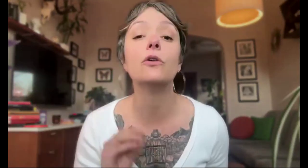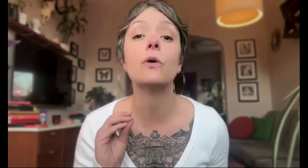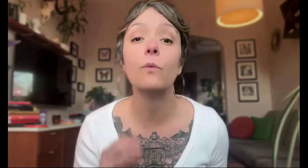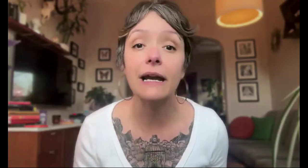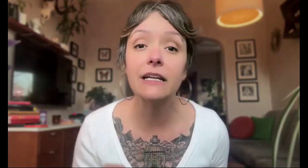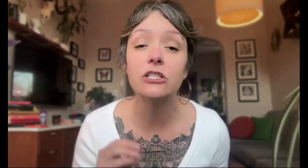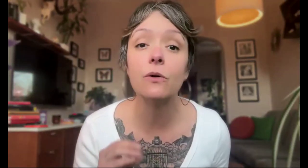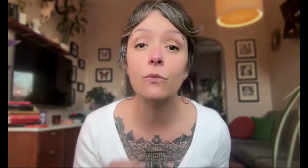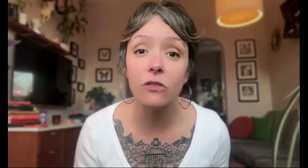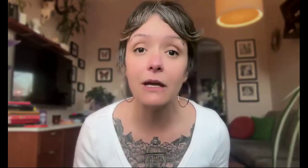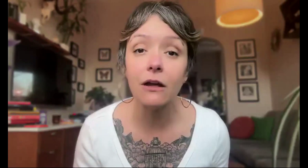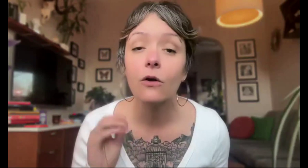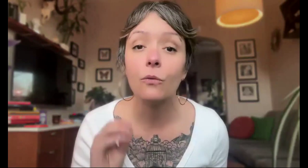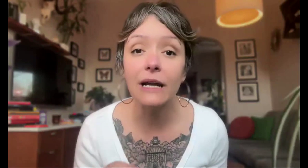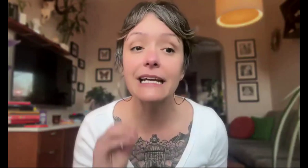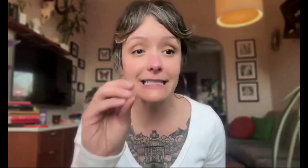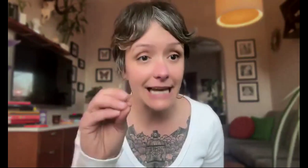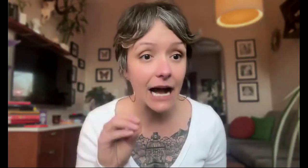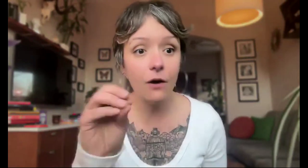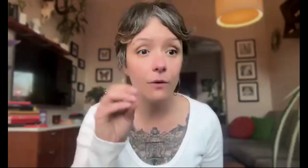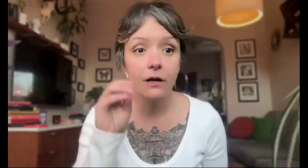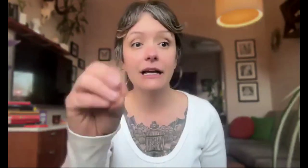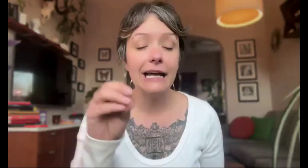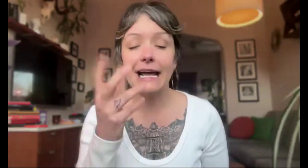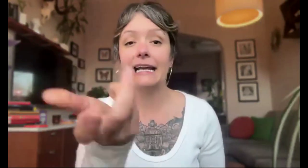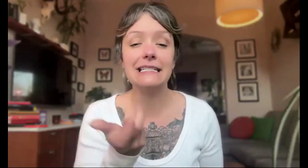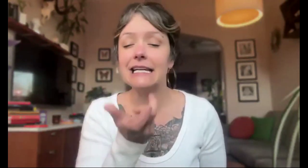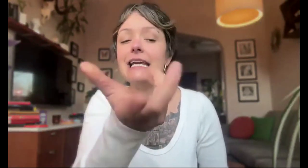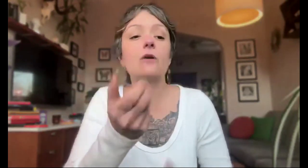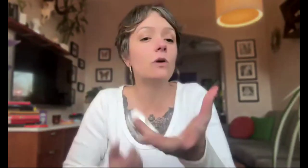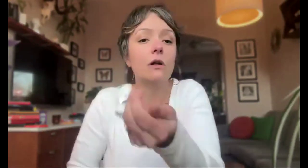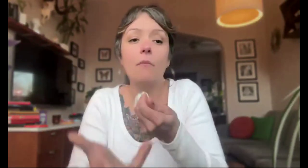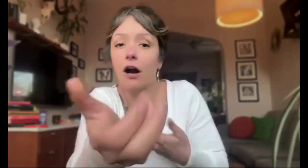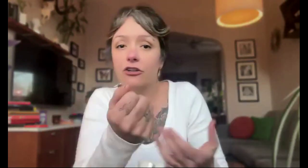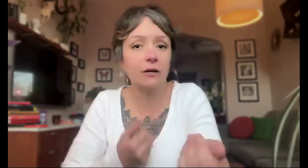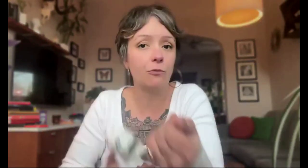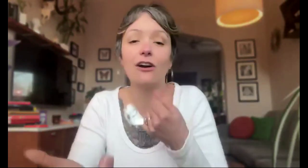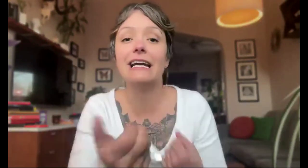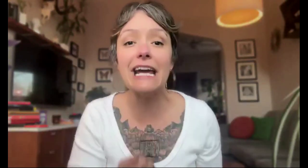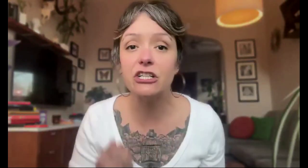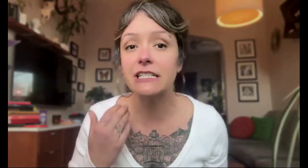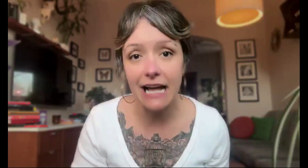you are waiting to do it with me. Reading is now, it is an equal partnership. We are engaging